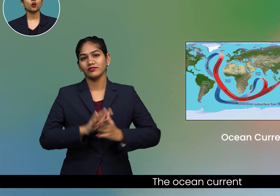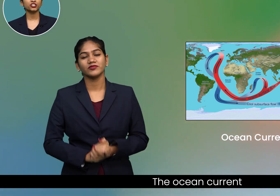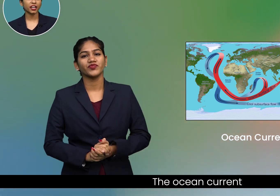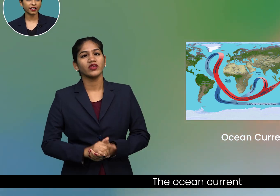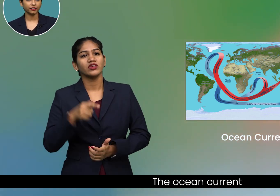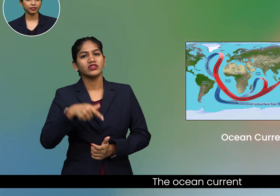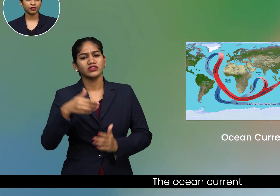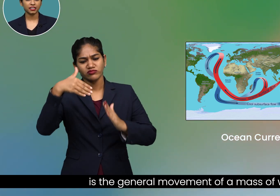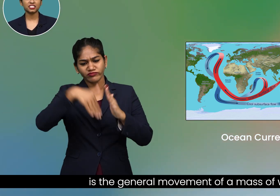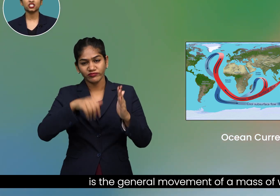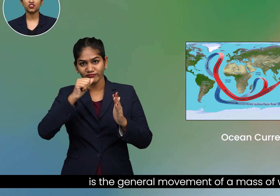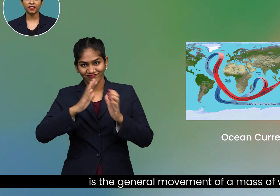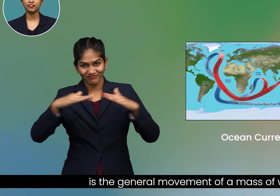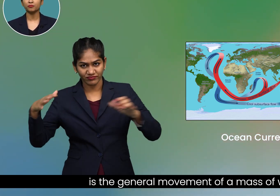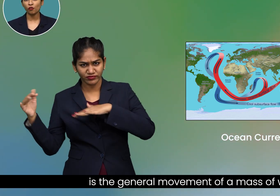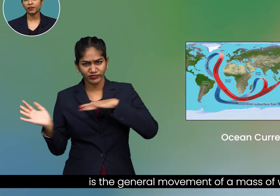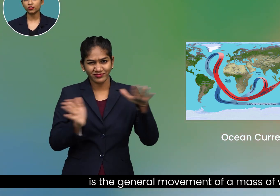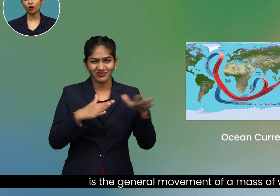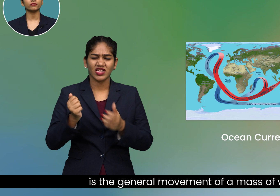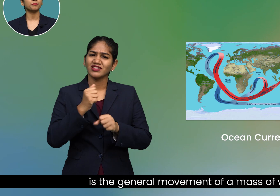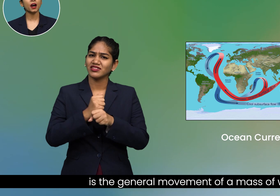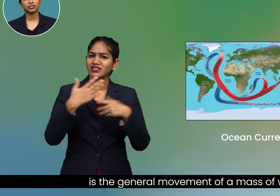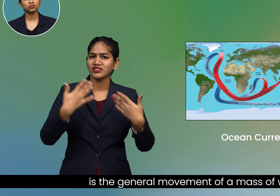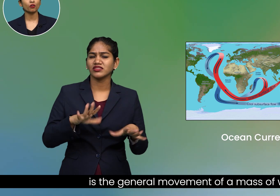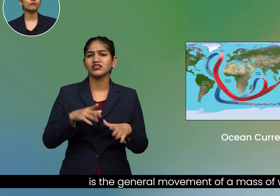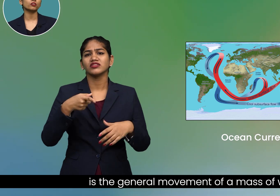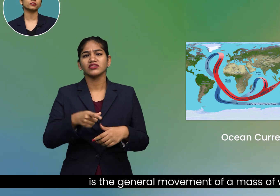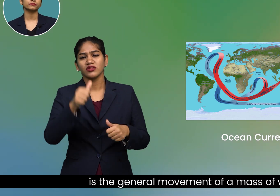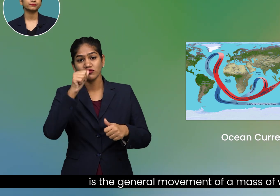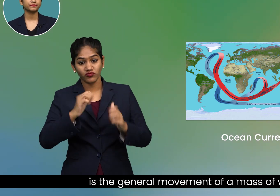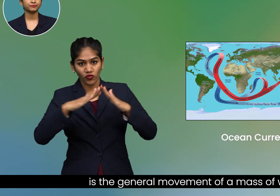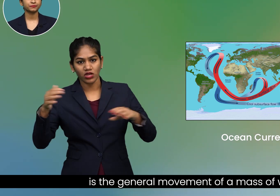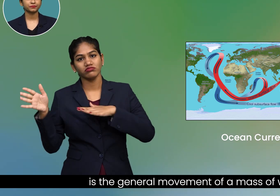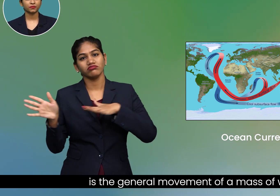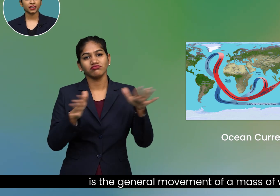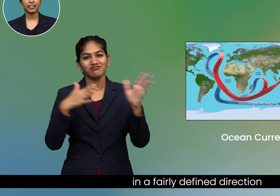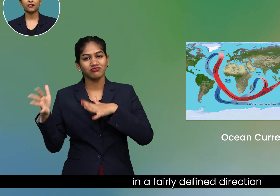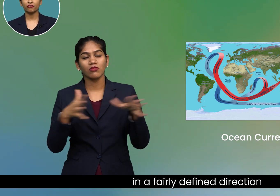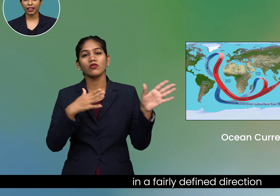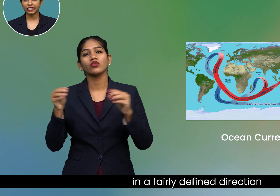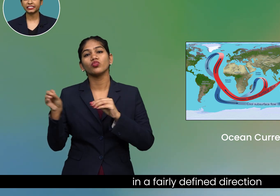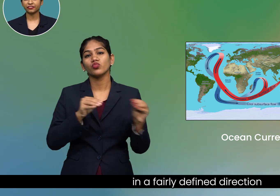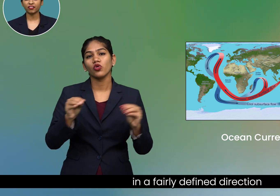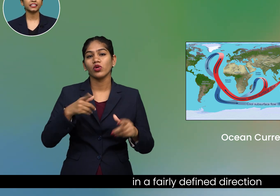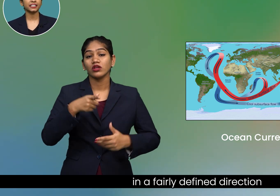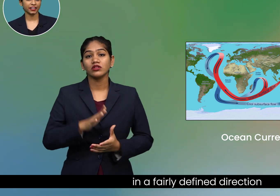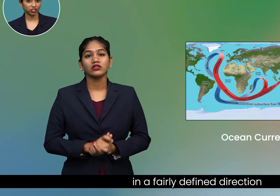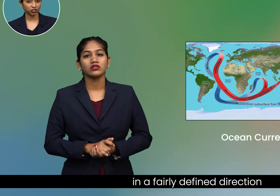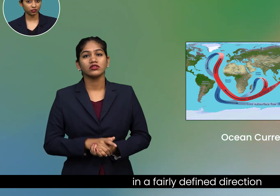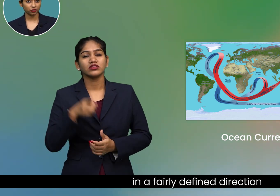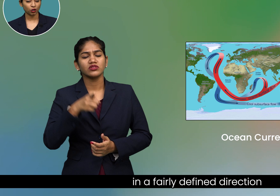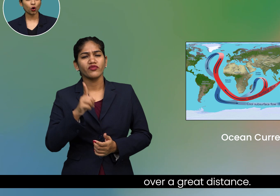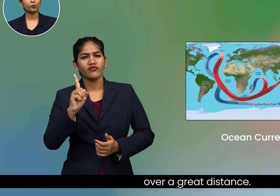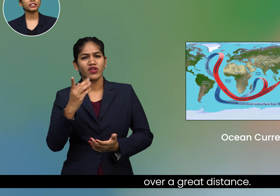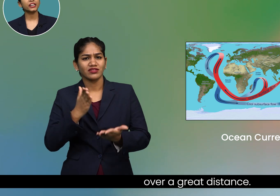The ocean current is the general movement of a mass of water in a fairly defined